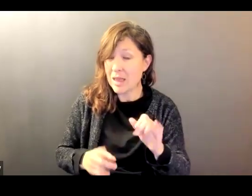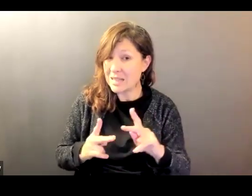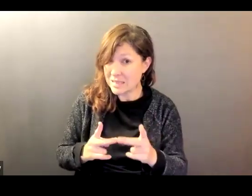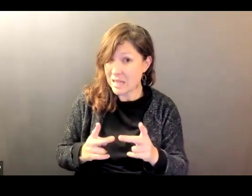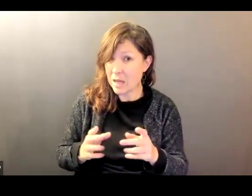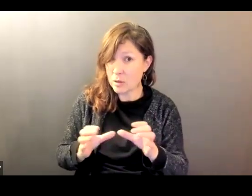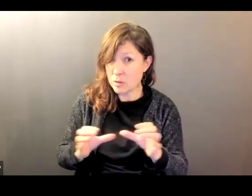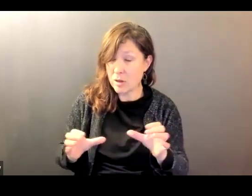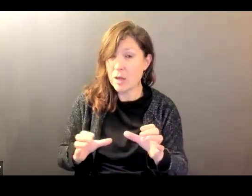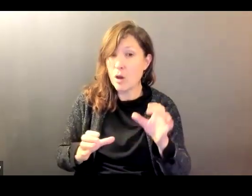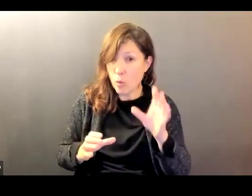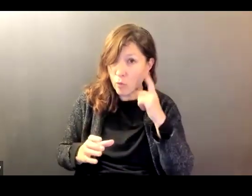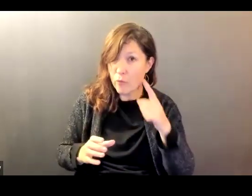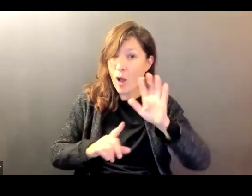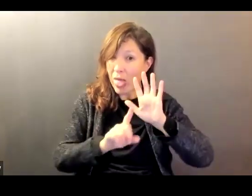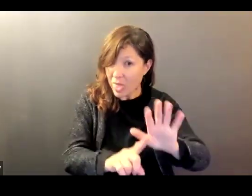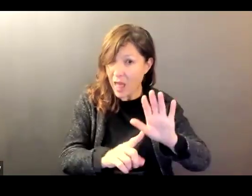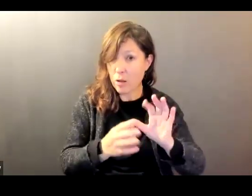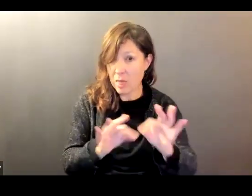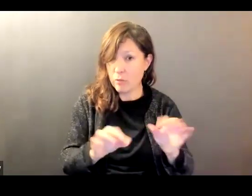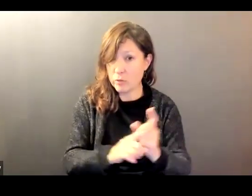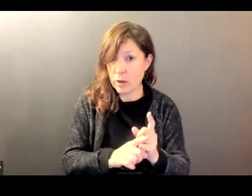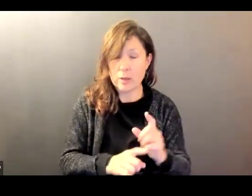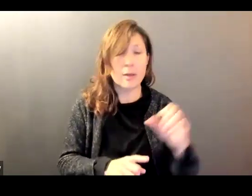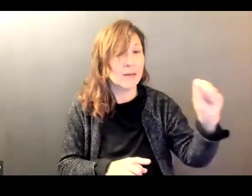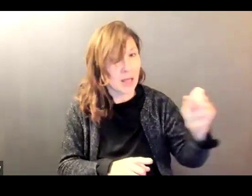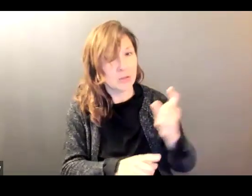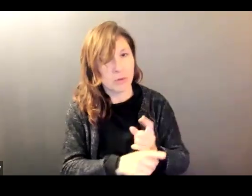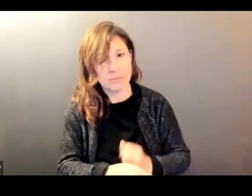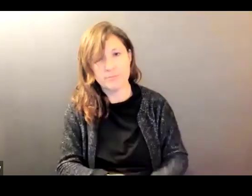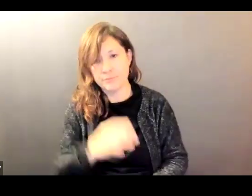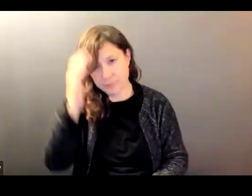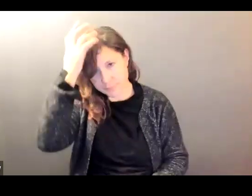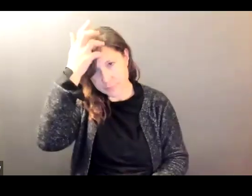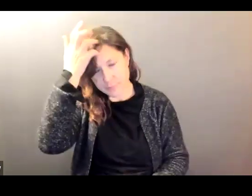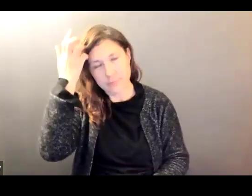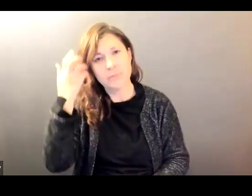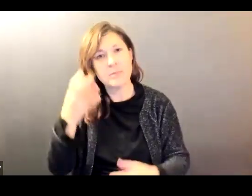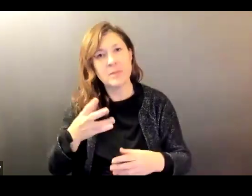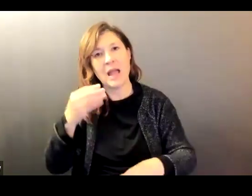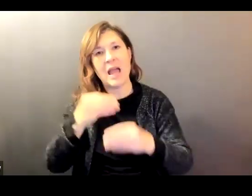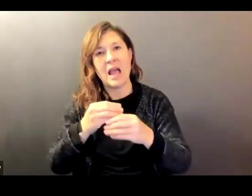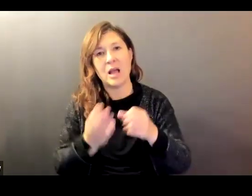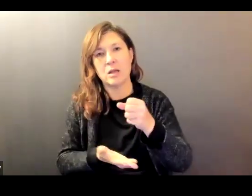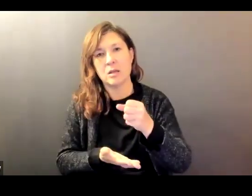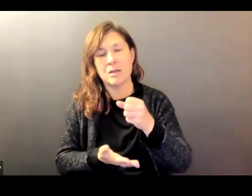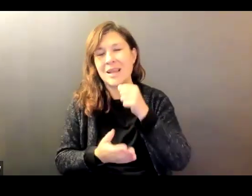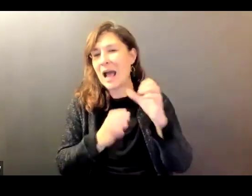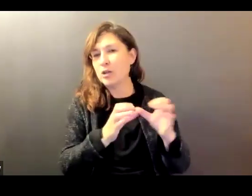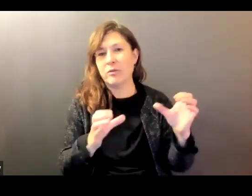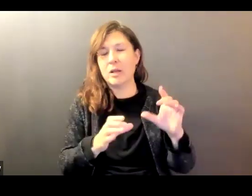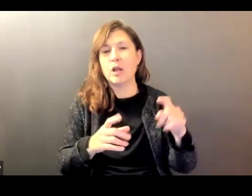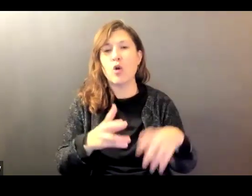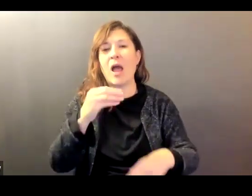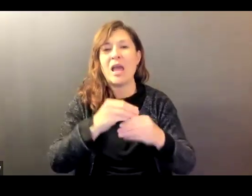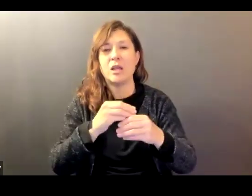the language that the students speak. Yes. So the endorsement, I misspoke when I said certification. So the endorsement